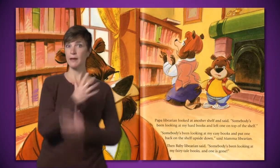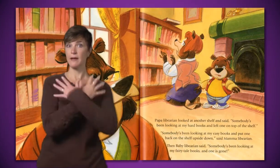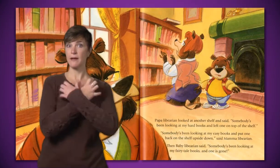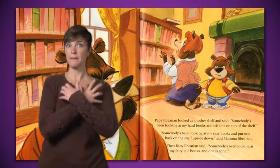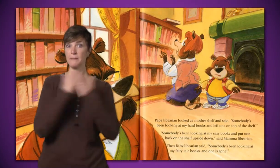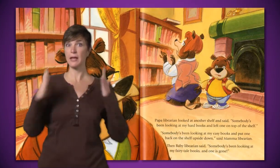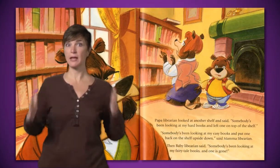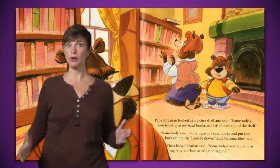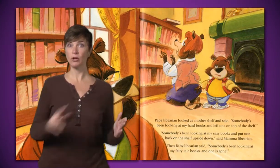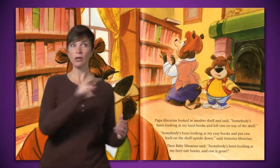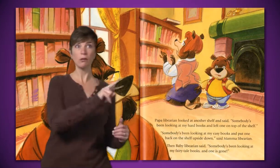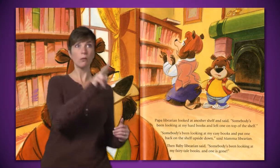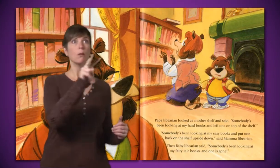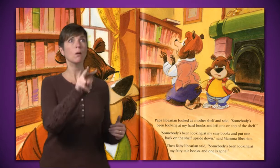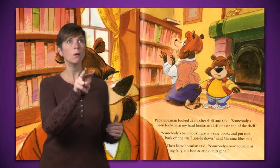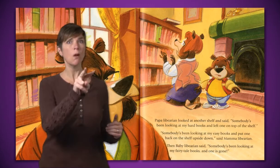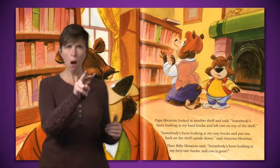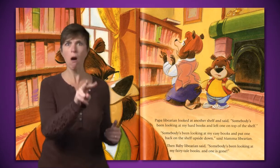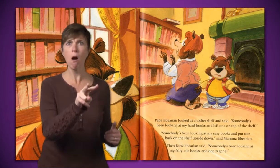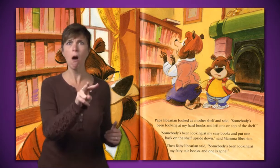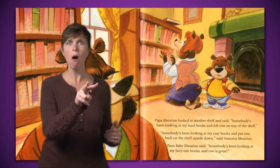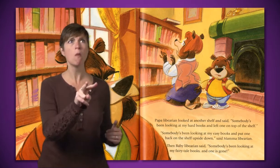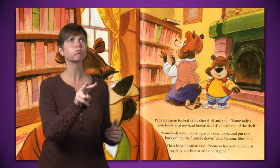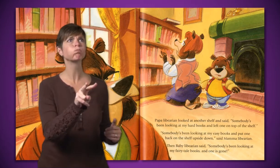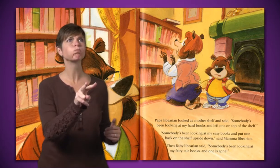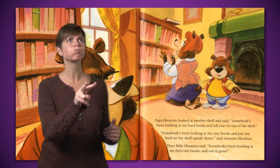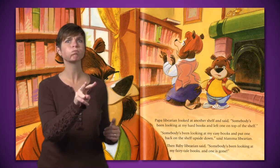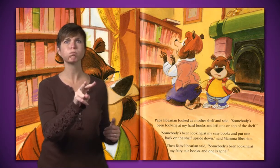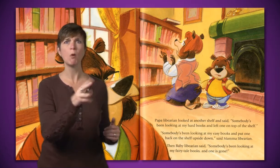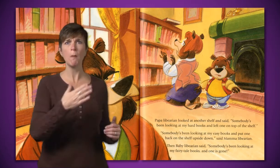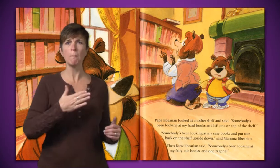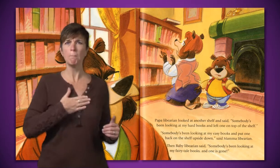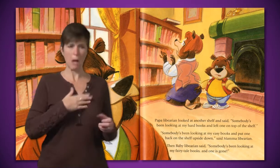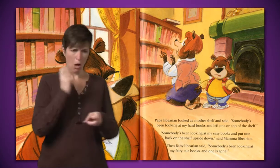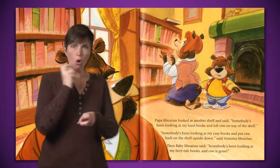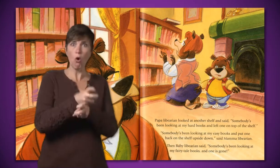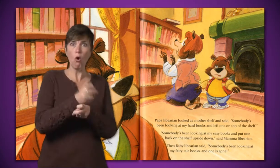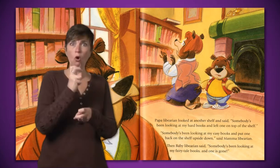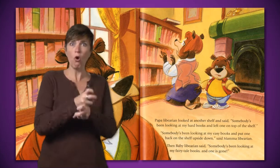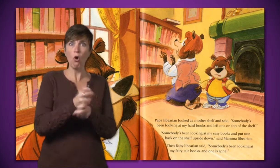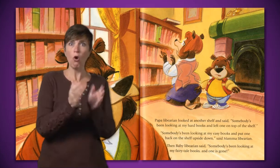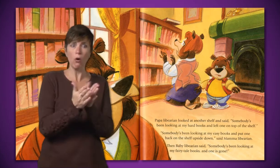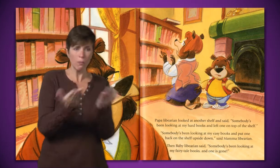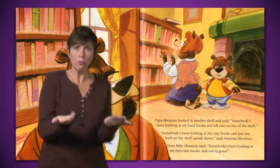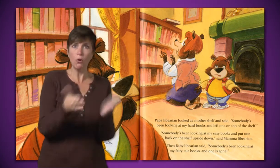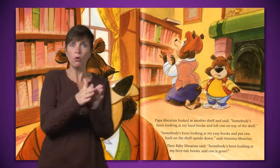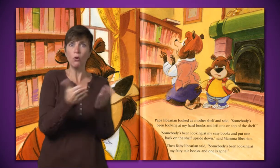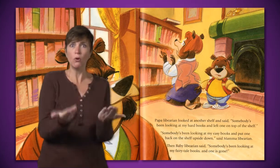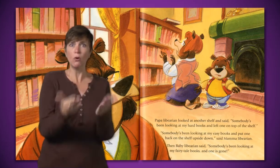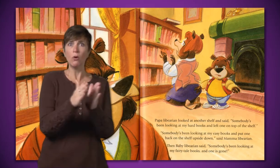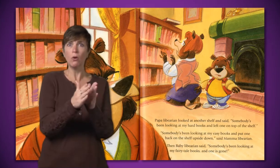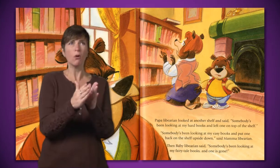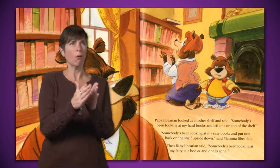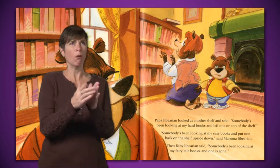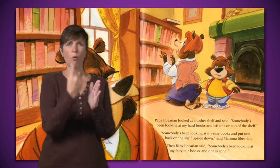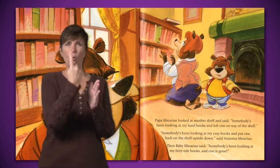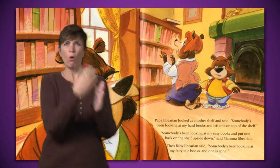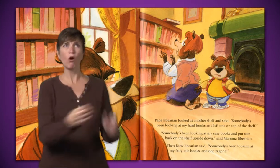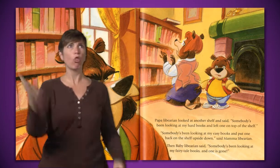Papa Libearian looked at another shelf and said, "Somebody's been looking at my hard books and left one